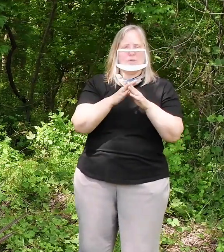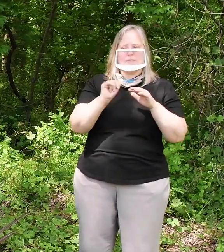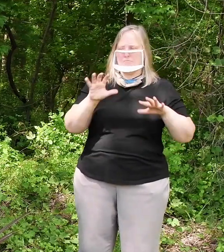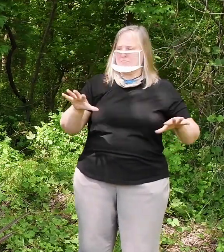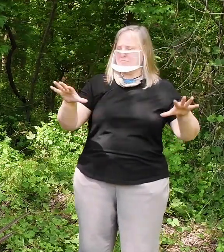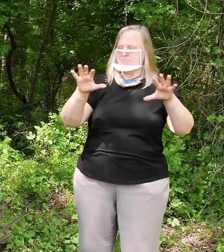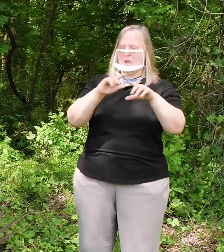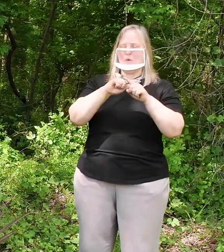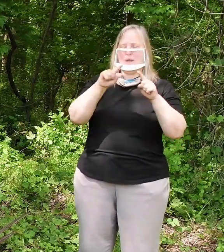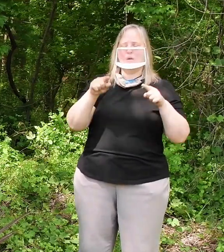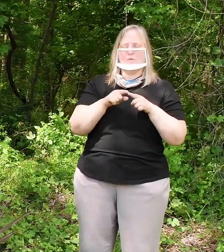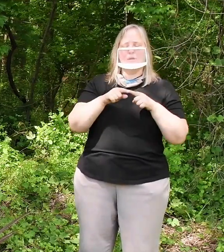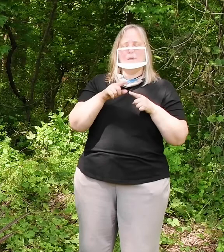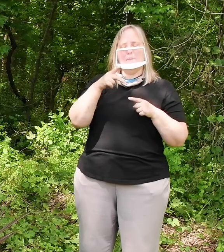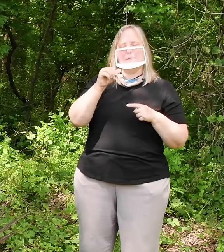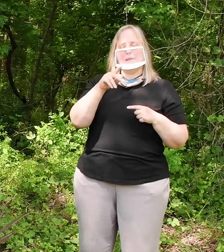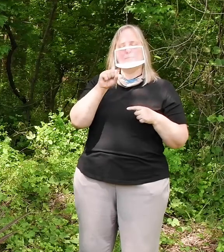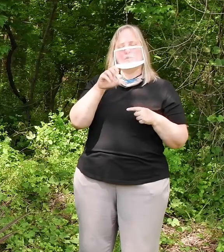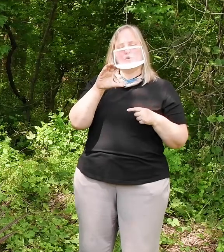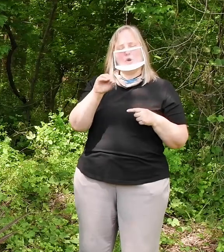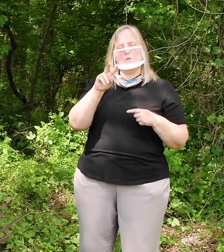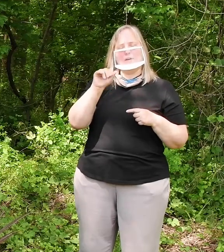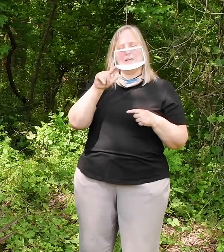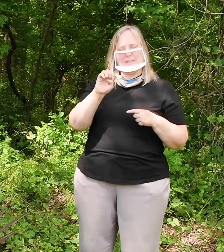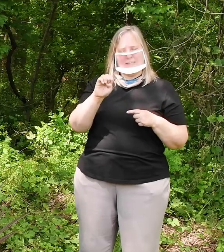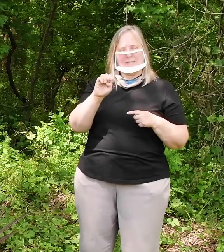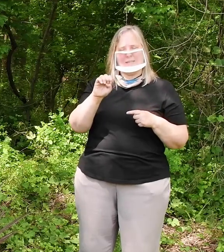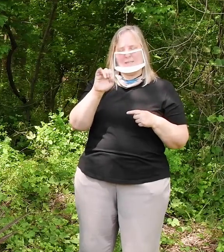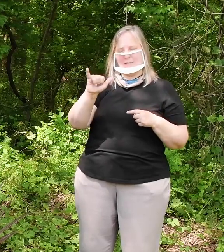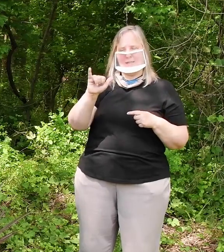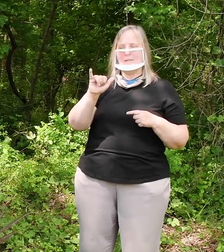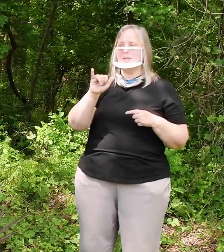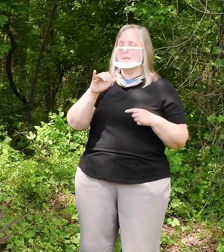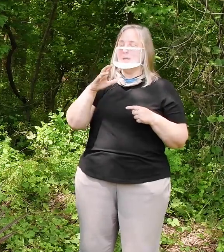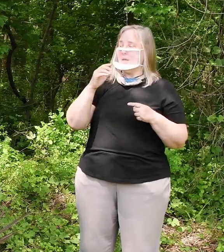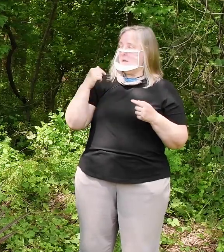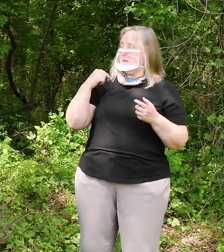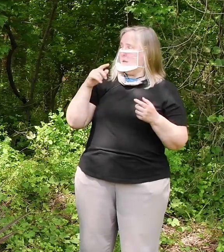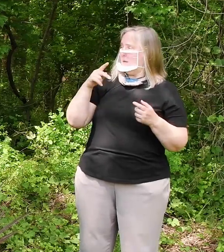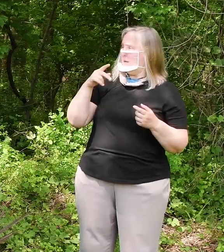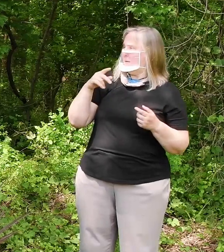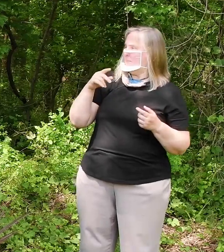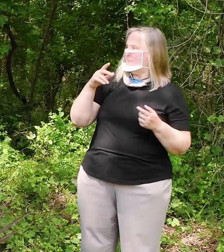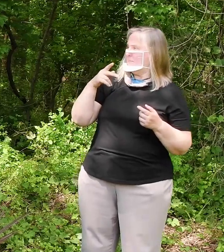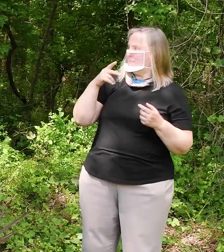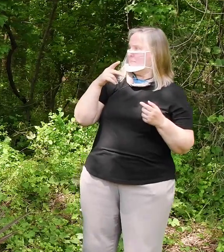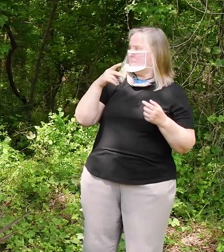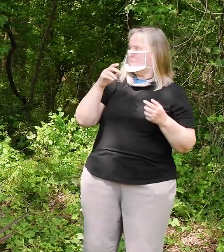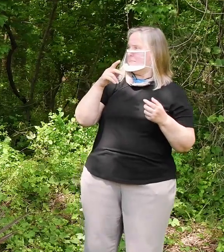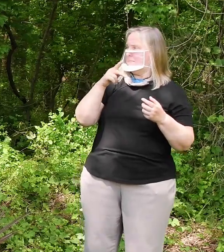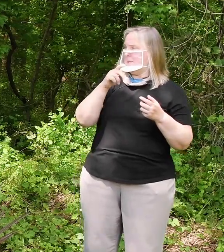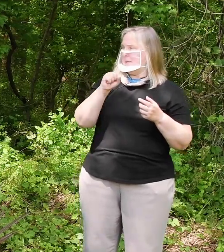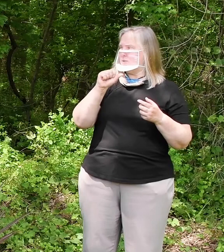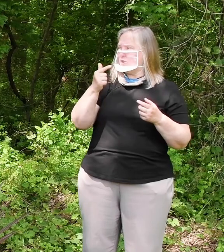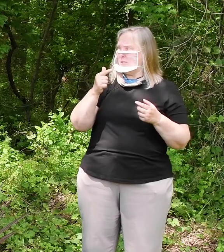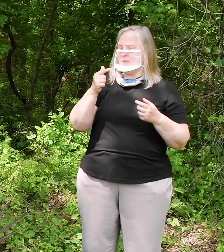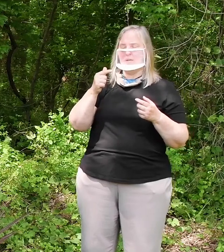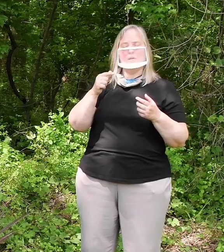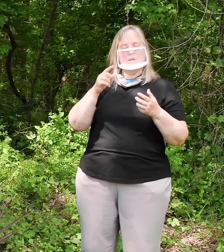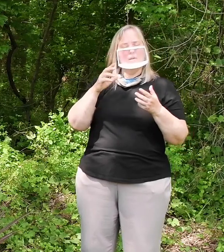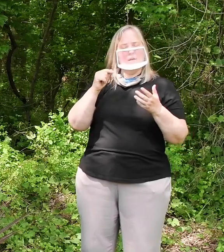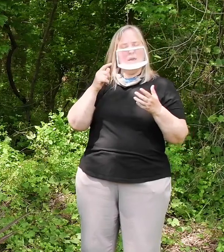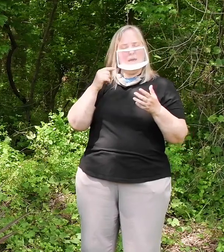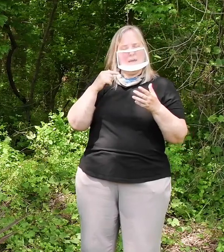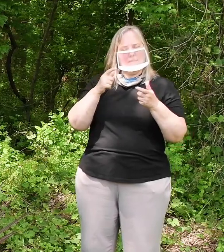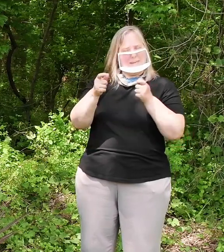Valley. PHG manages the Patapsco Valley Heritage Area, one of 13 state certified heritage